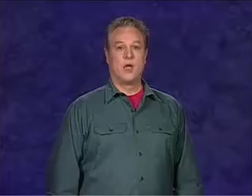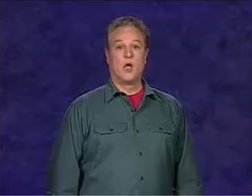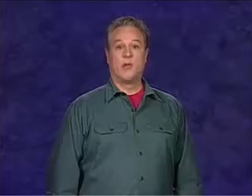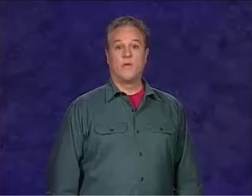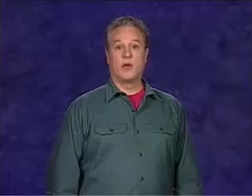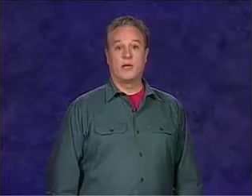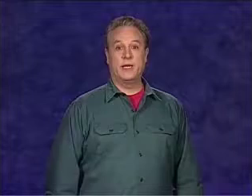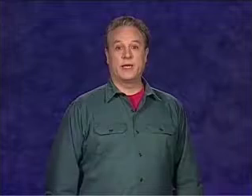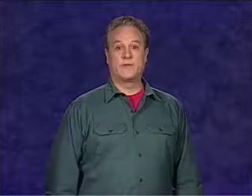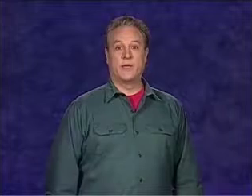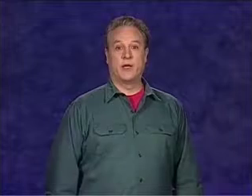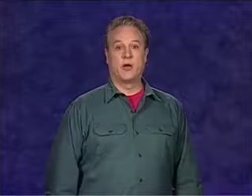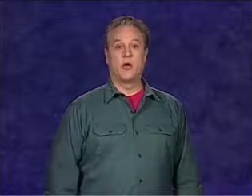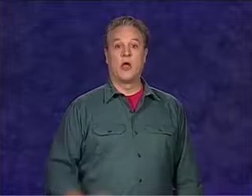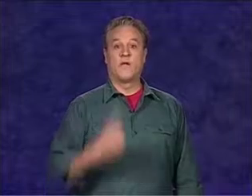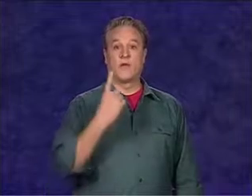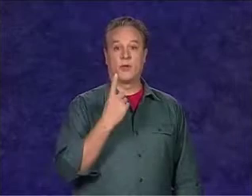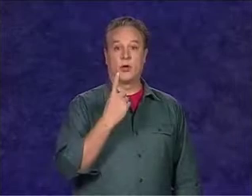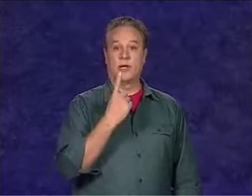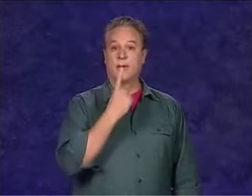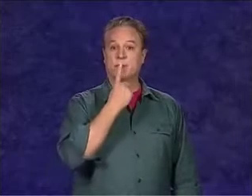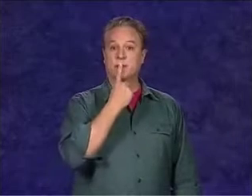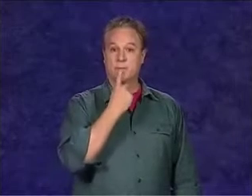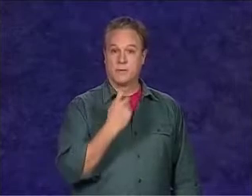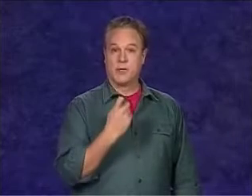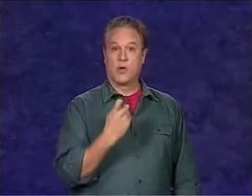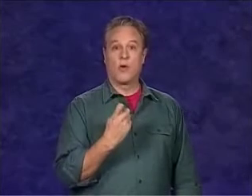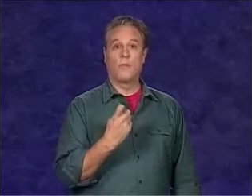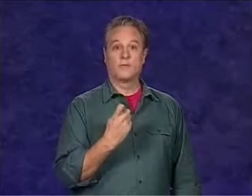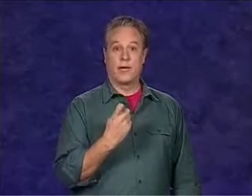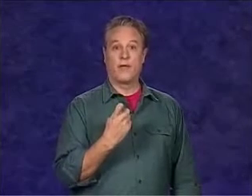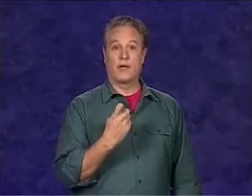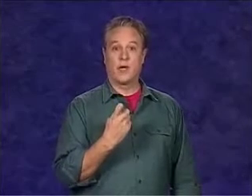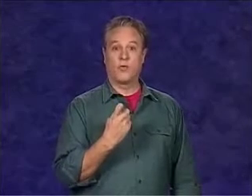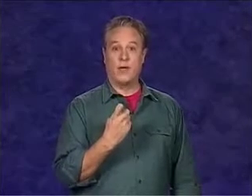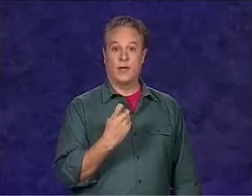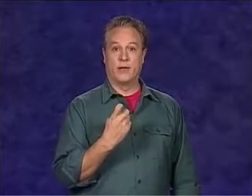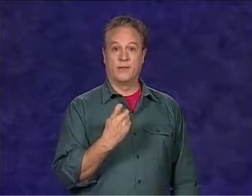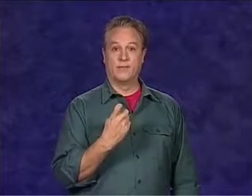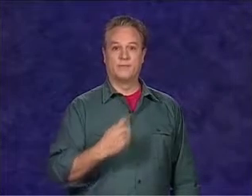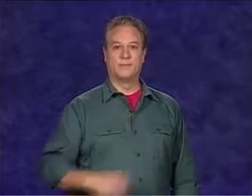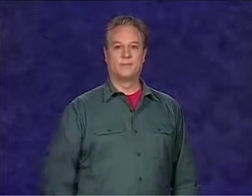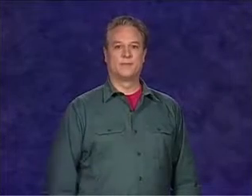Move your index finger from your lips, representing the color red.